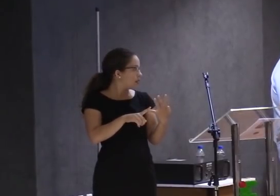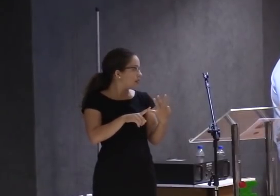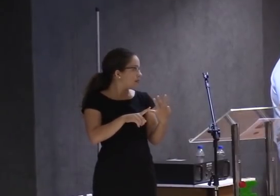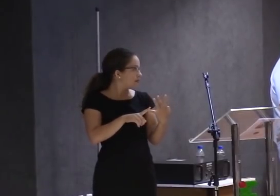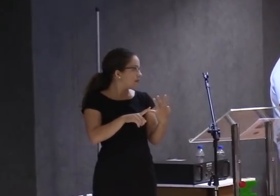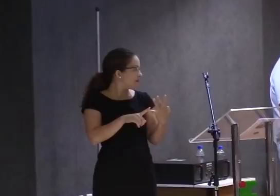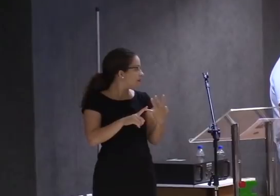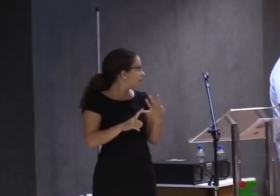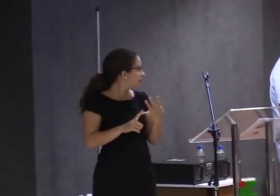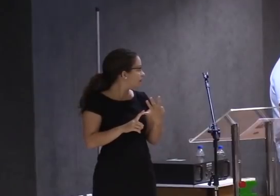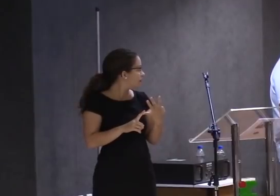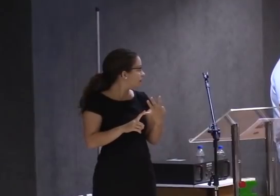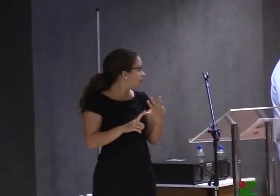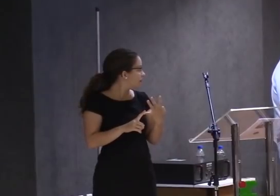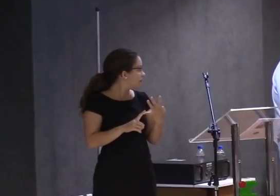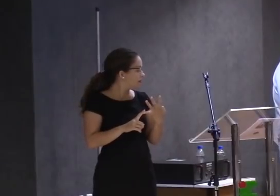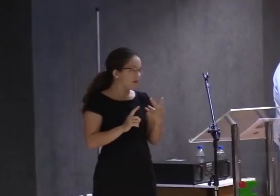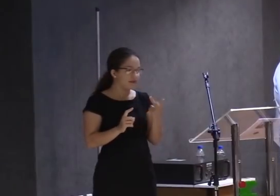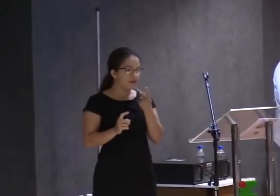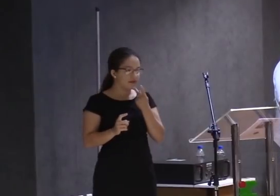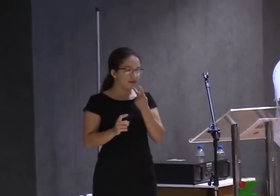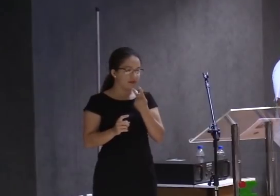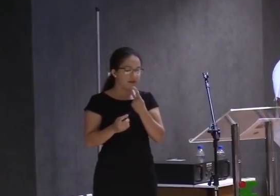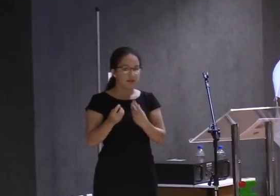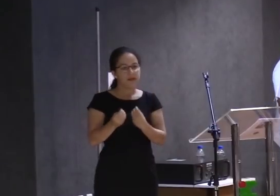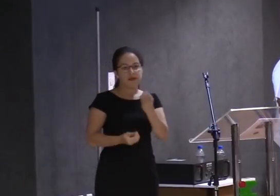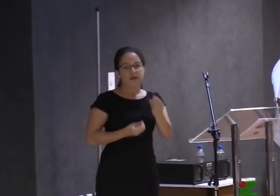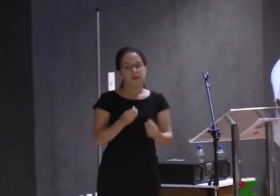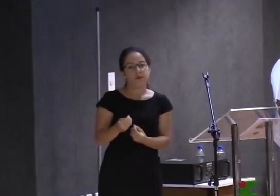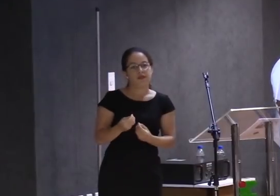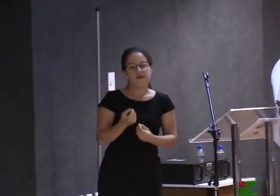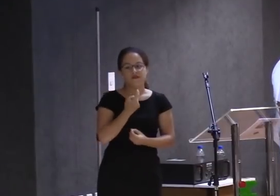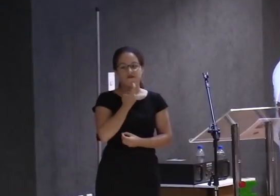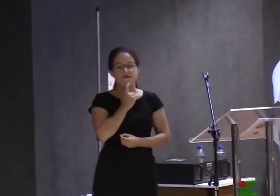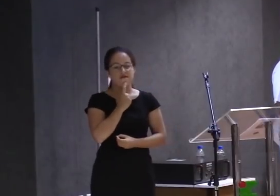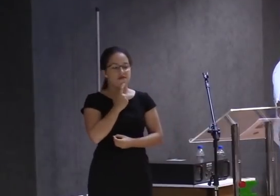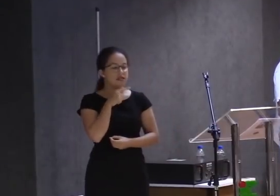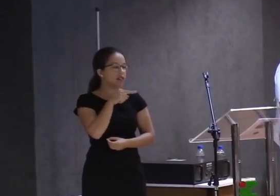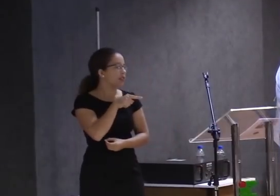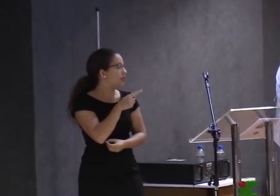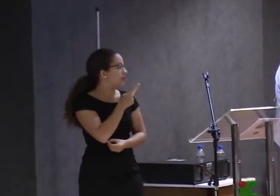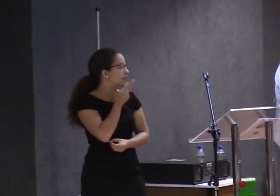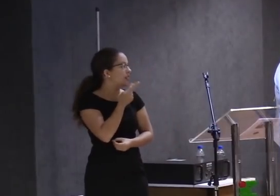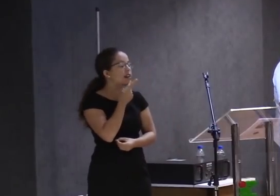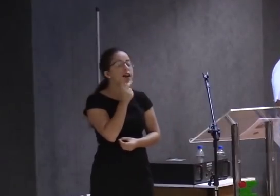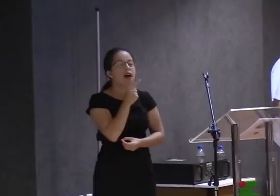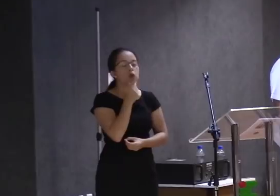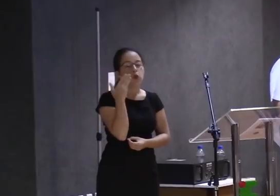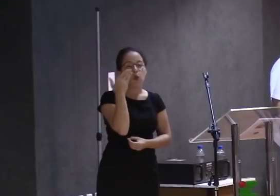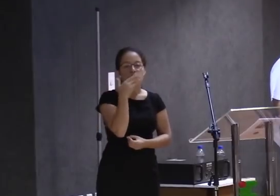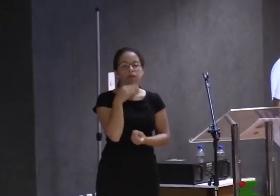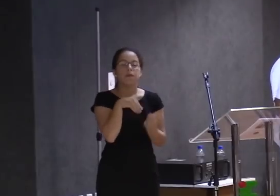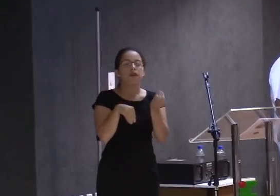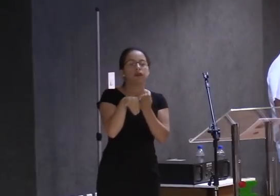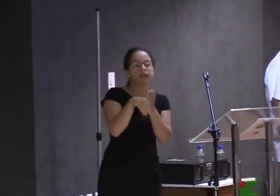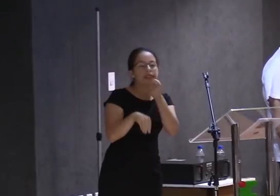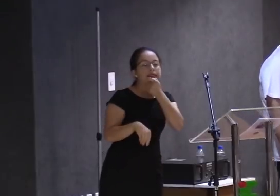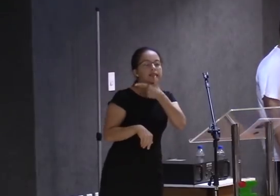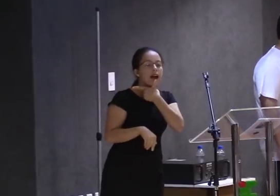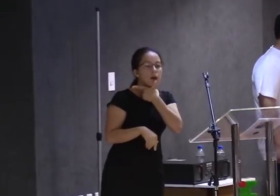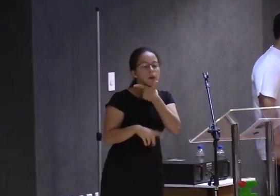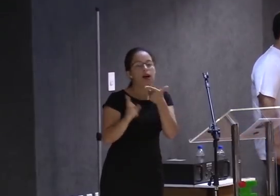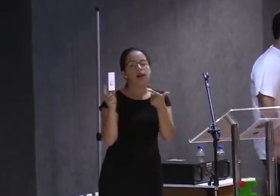is a salty candy in Finland, very typical. É um doce salgado e é bem típico da Finlândia.